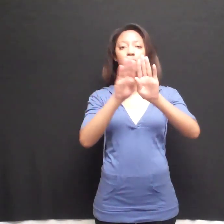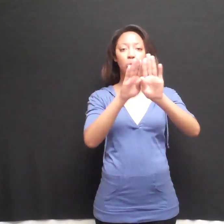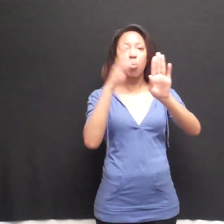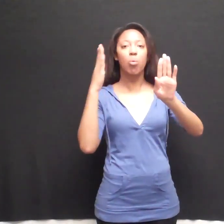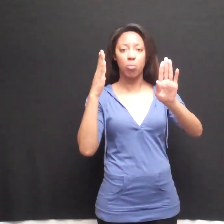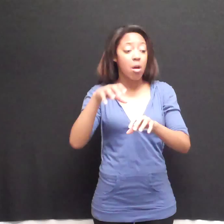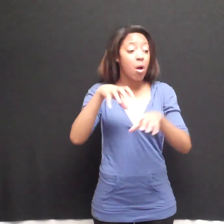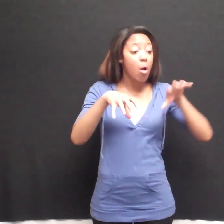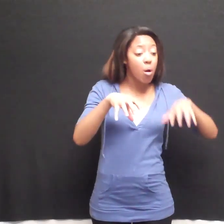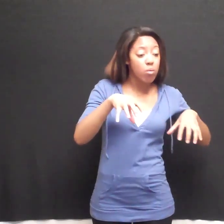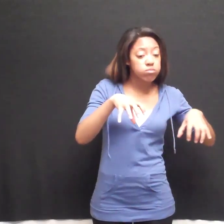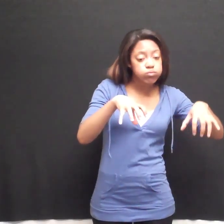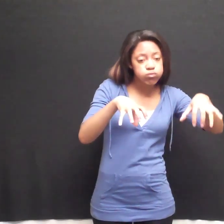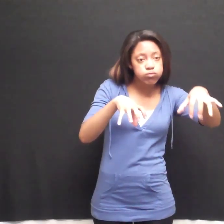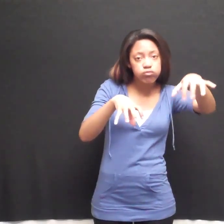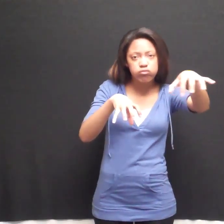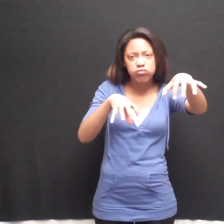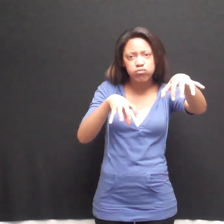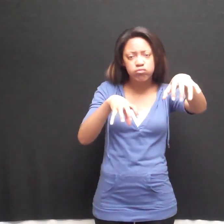machine and the pace at which it works.